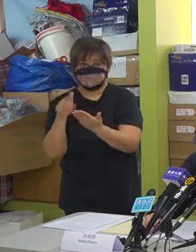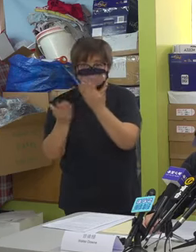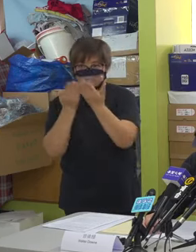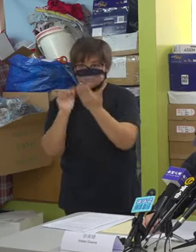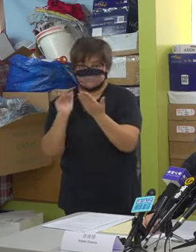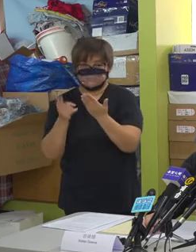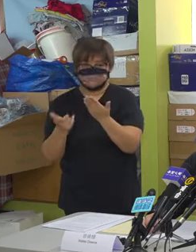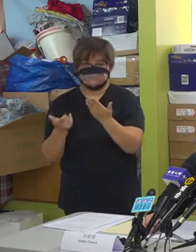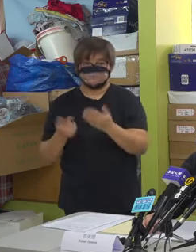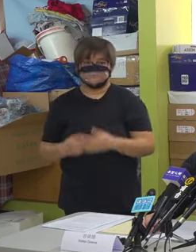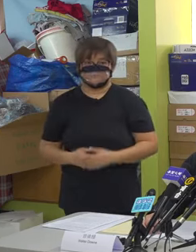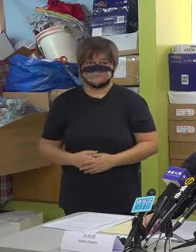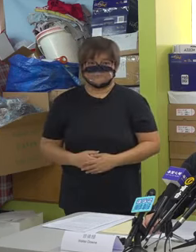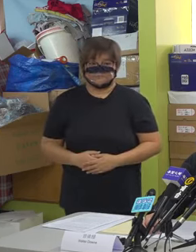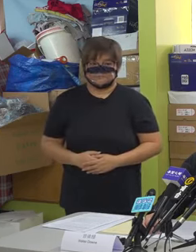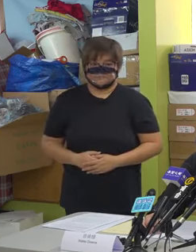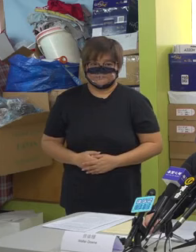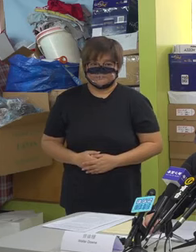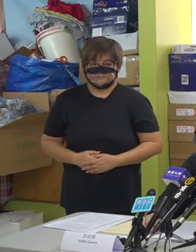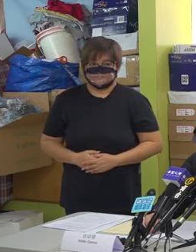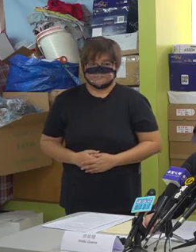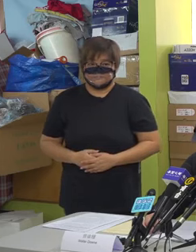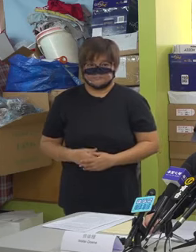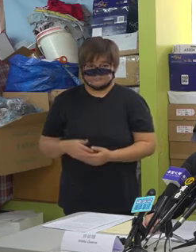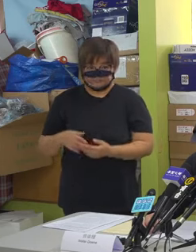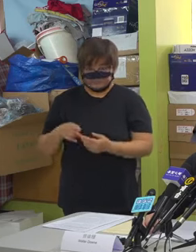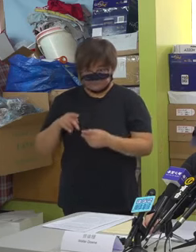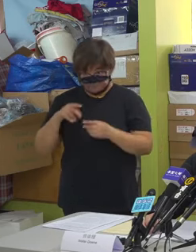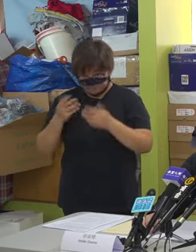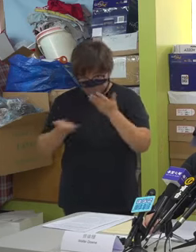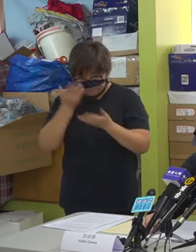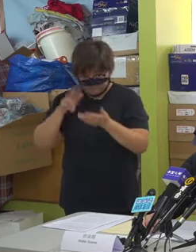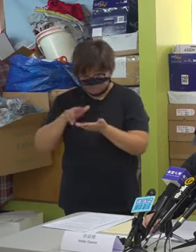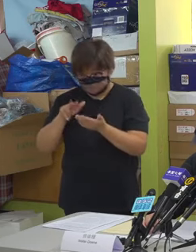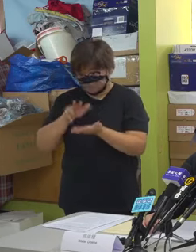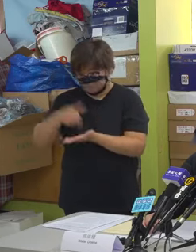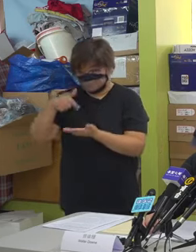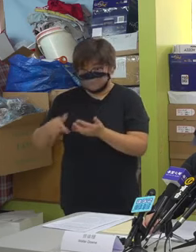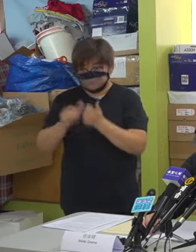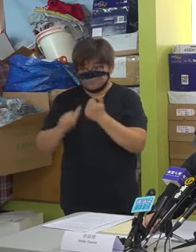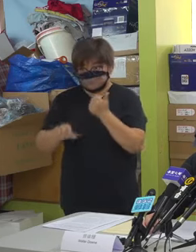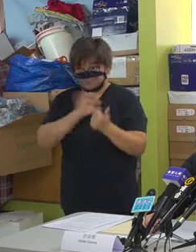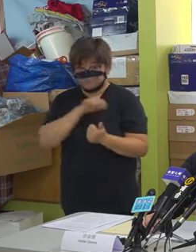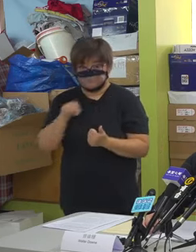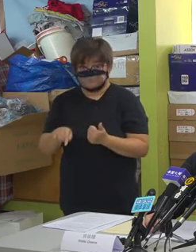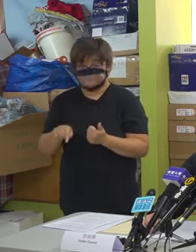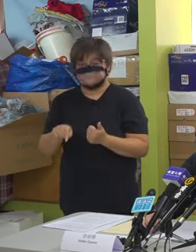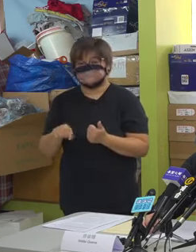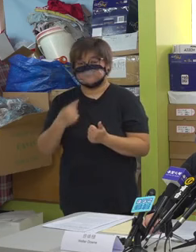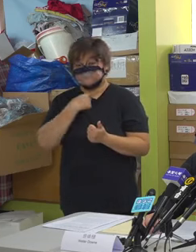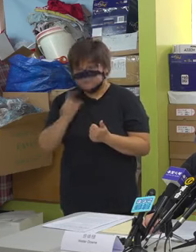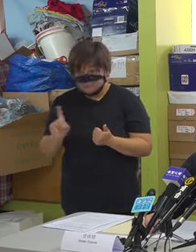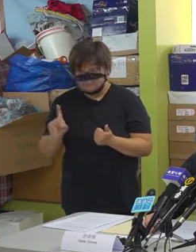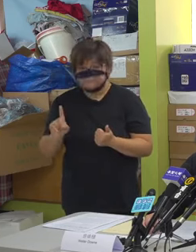a true and unbiased comprehensive investigation, as the whole world understands it, can only be done by